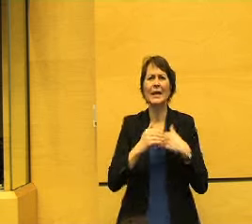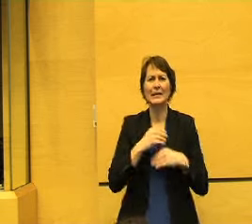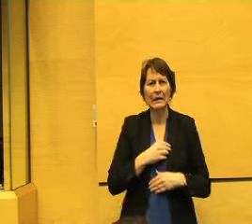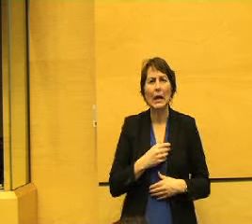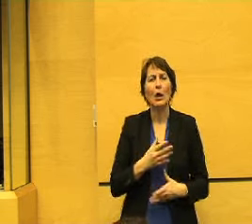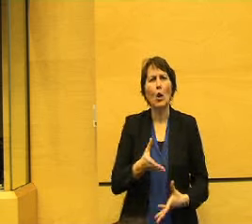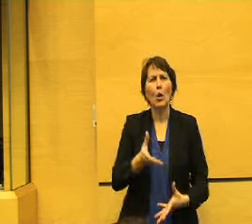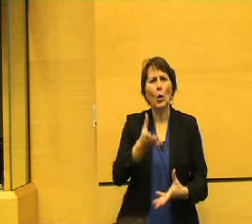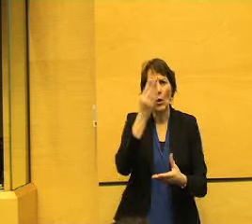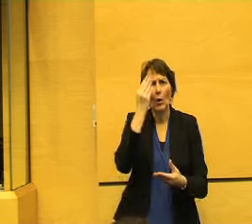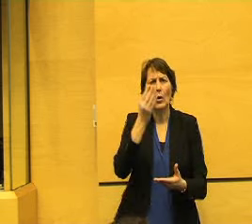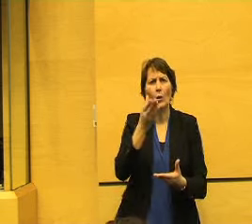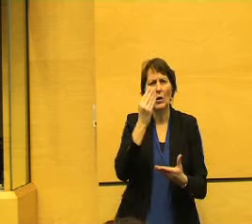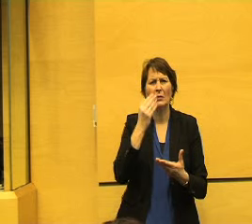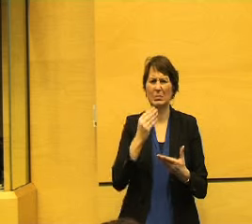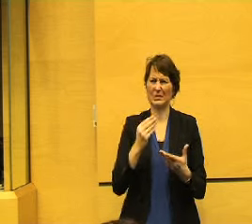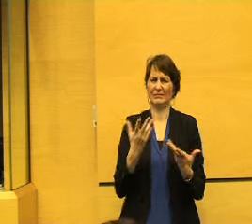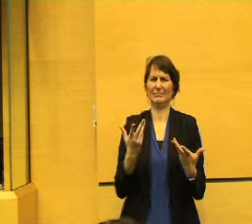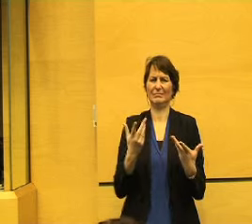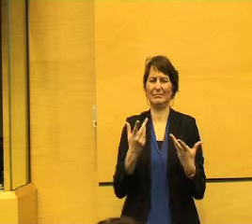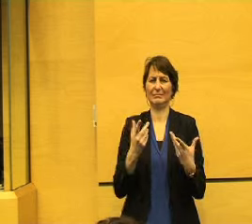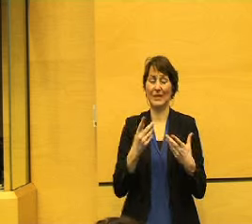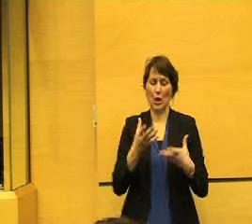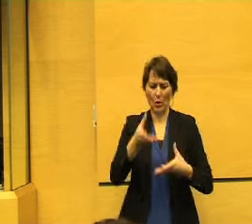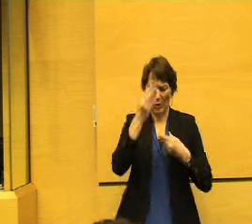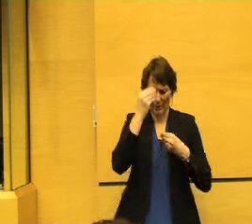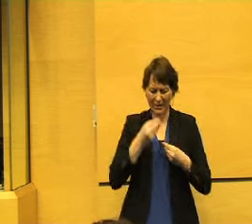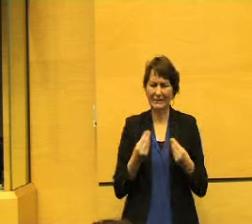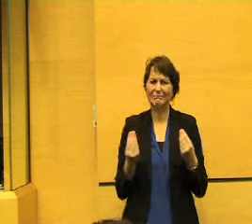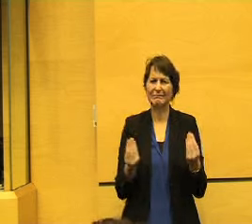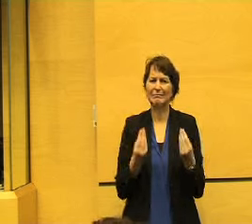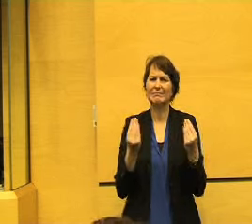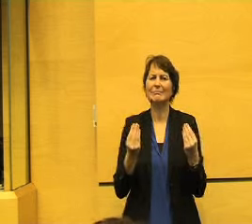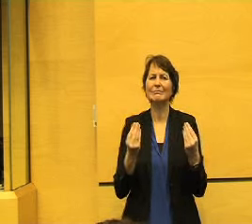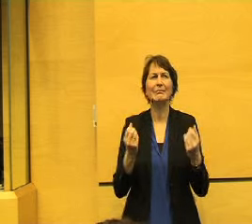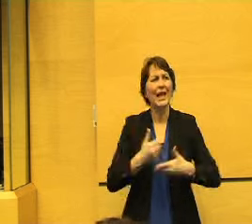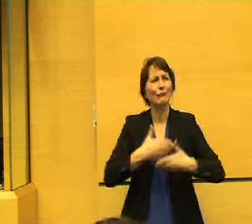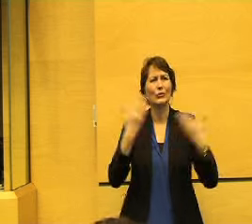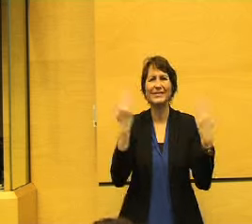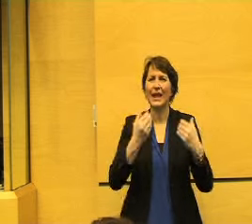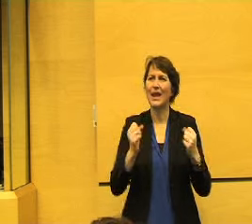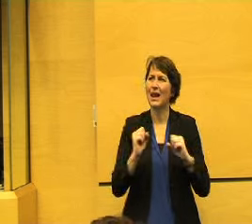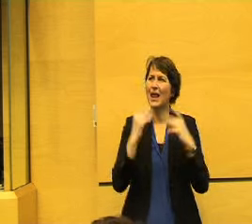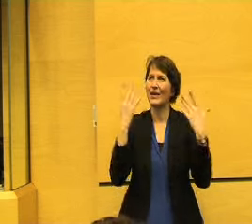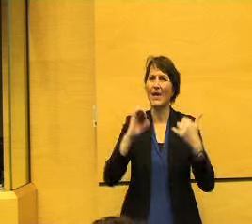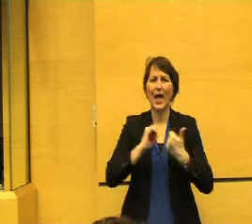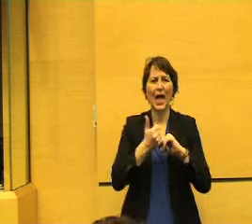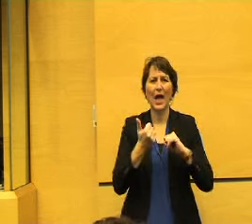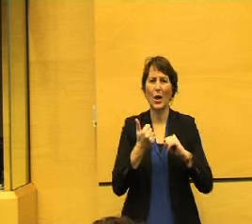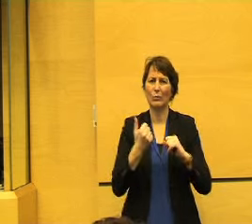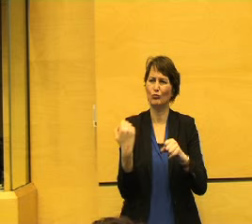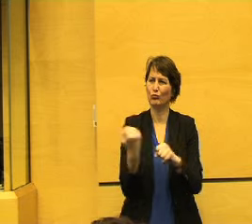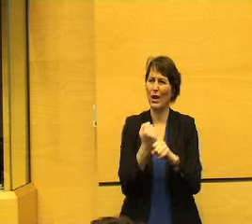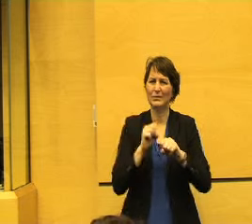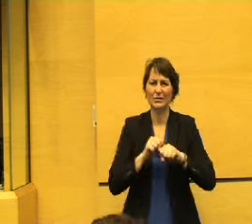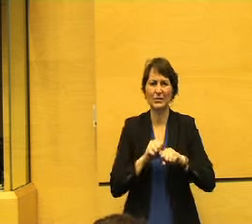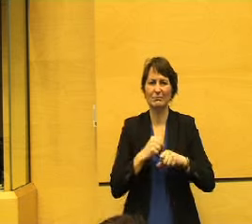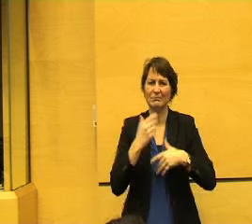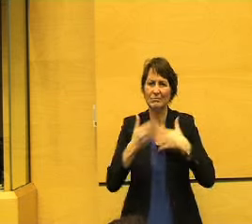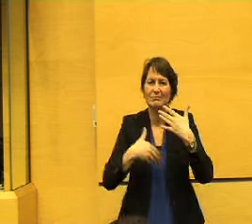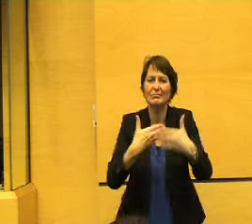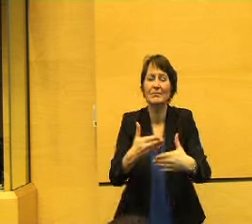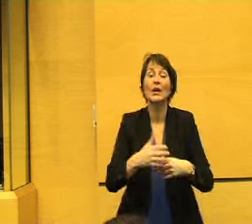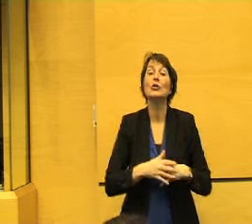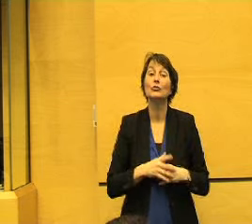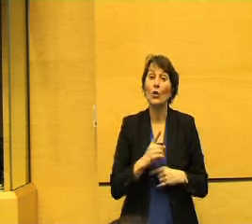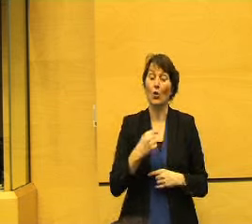learned to use in the real life. So we work collaboratively with the parents, communities,